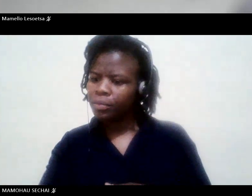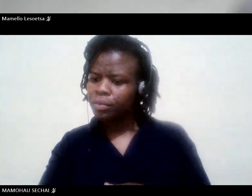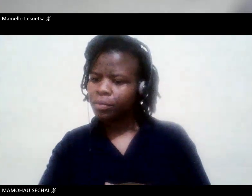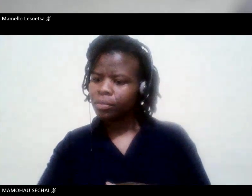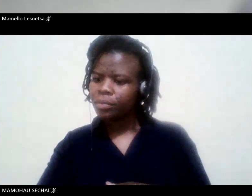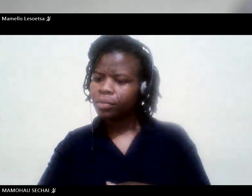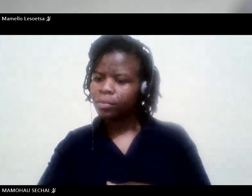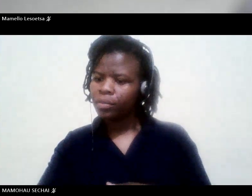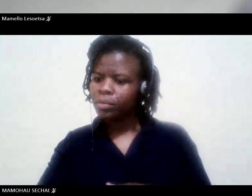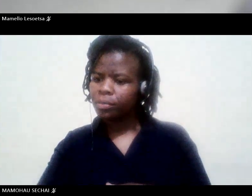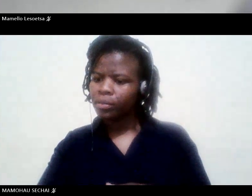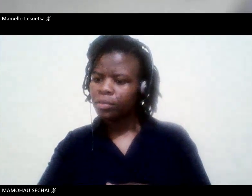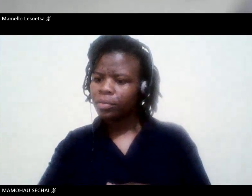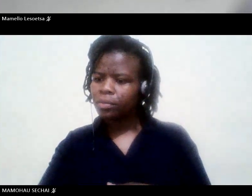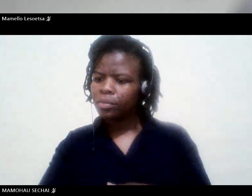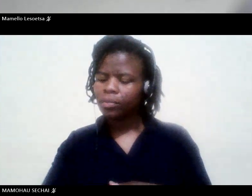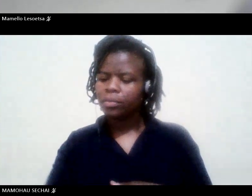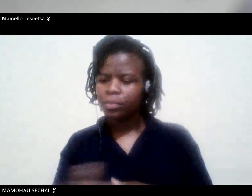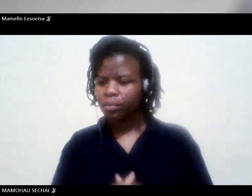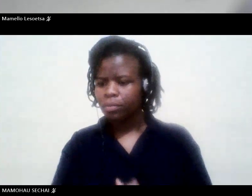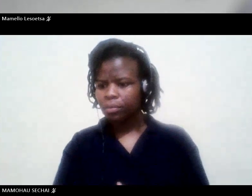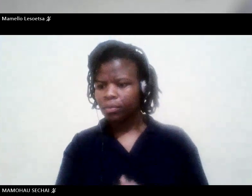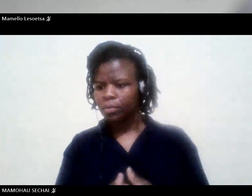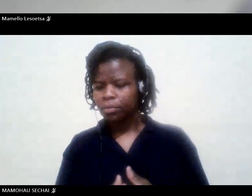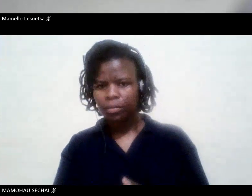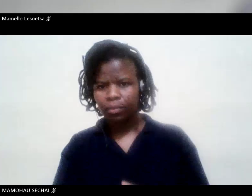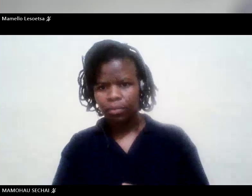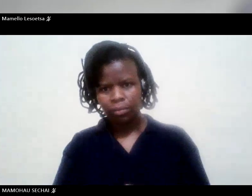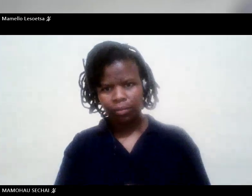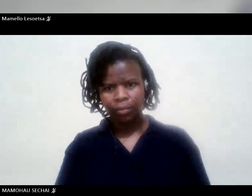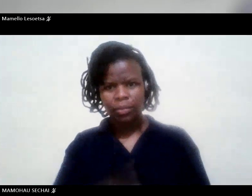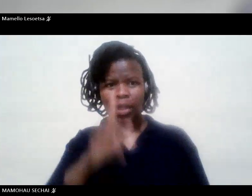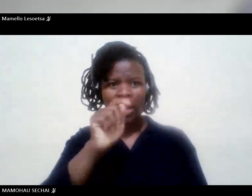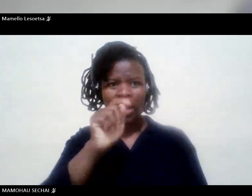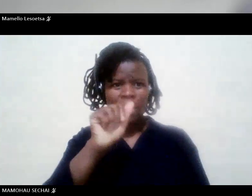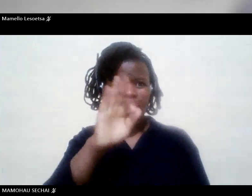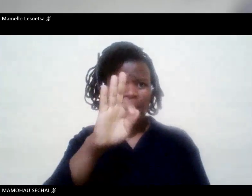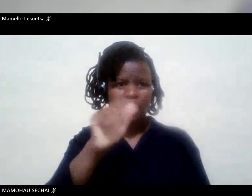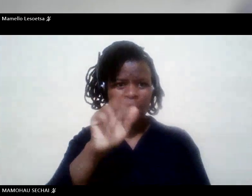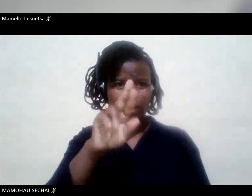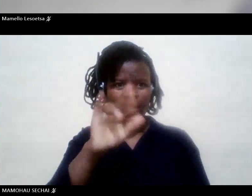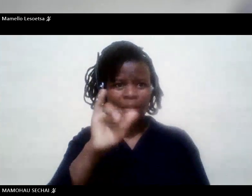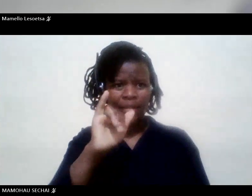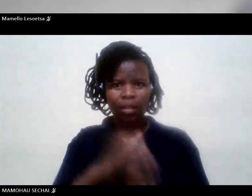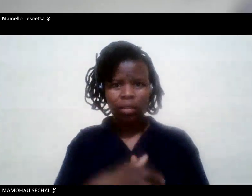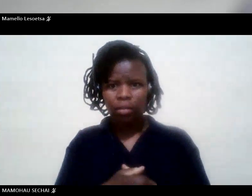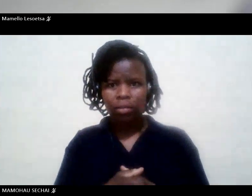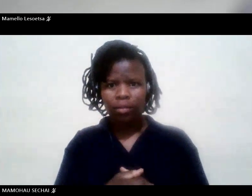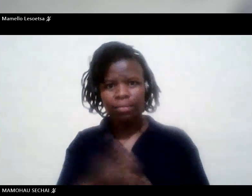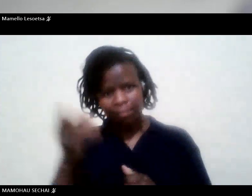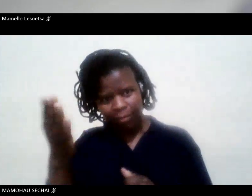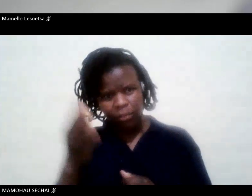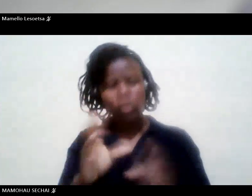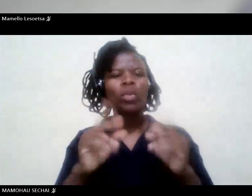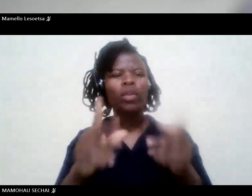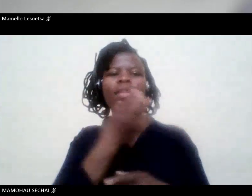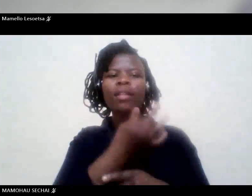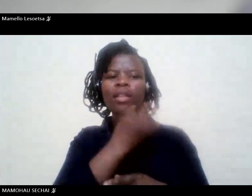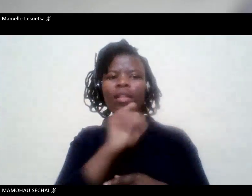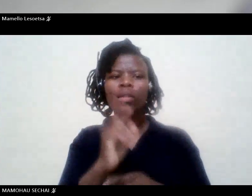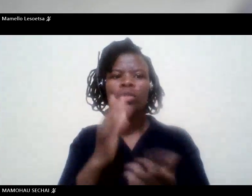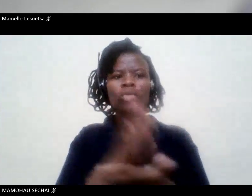Lilam. Okay. Where's it coming from? Yeah, it's Yeah. yeah. So I'm saying I haven't had